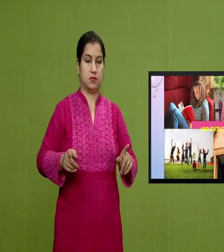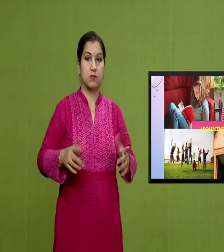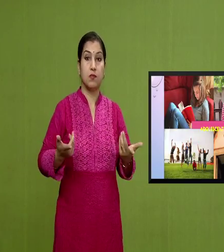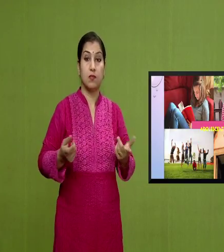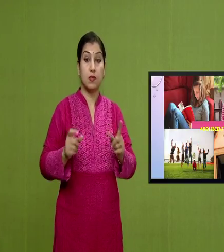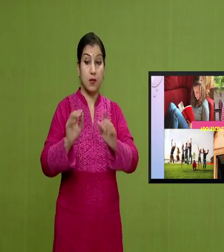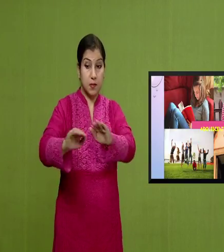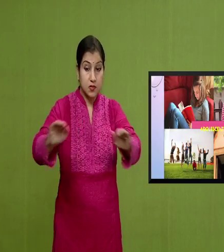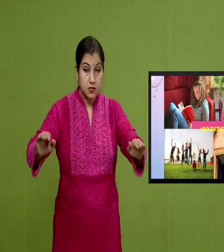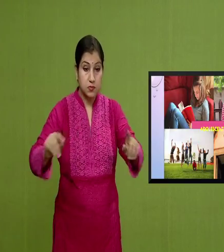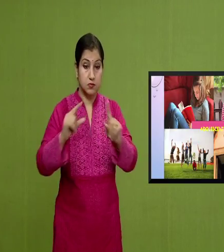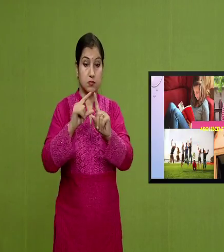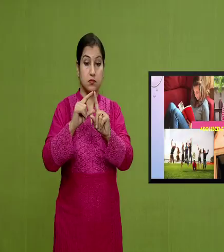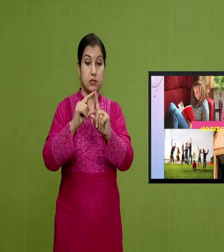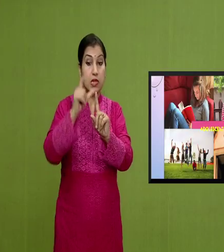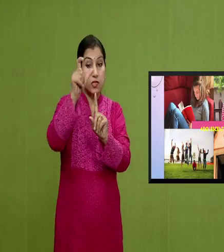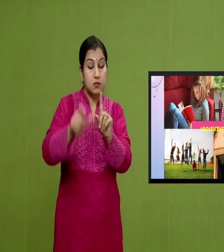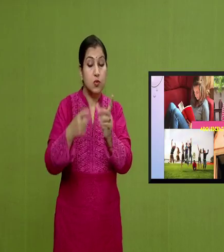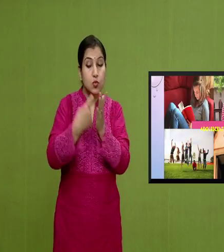disciplining adolescents.